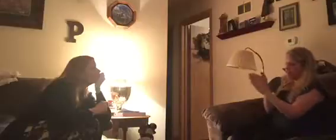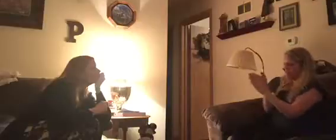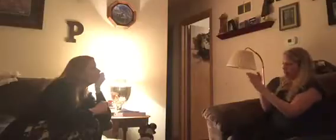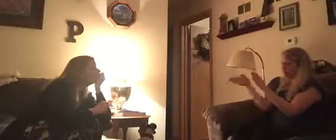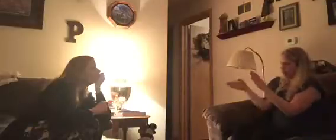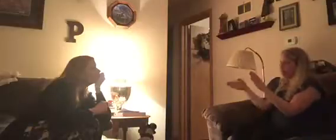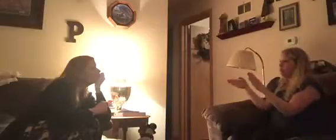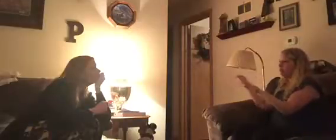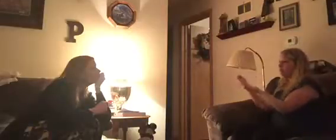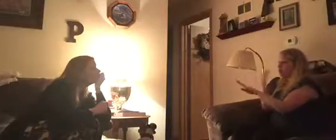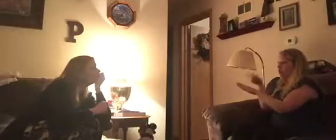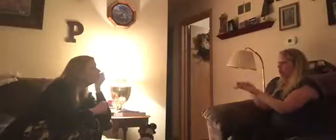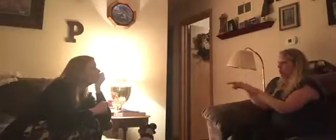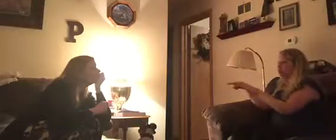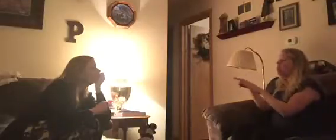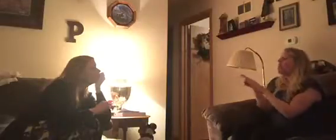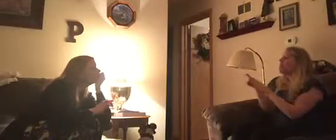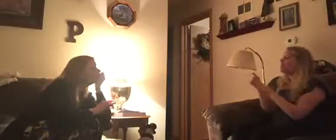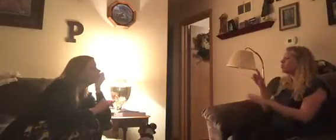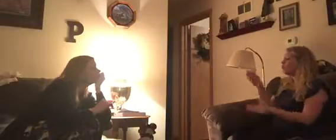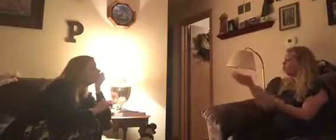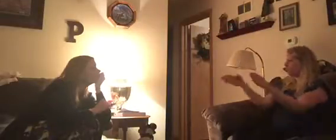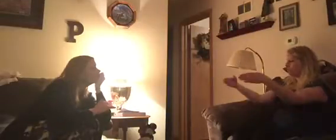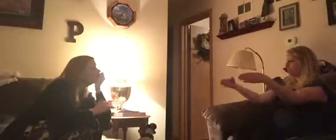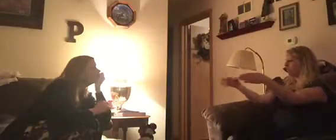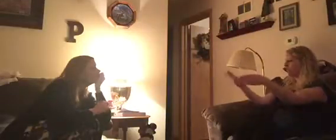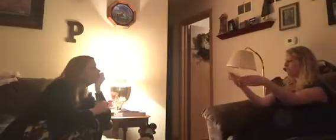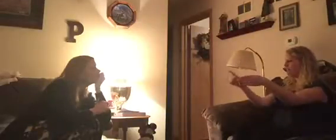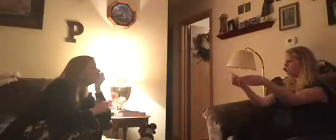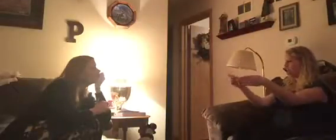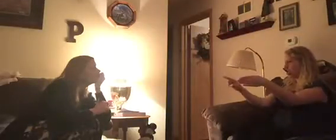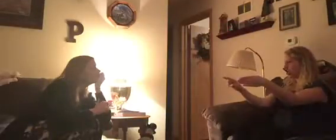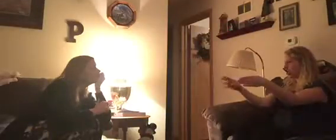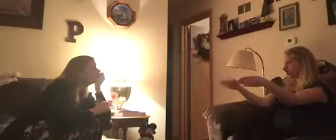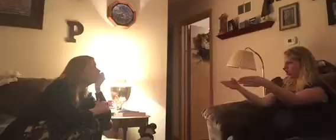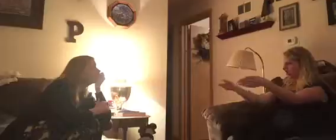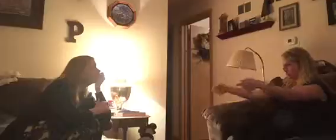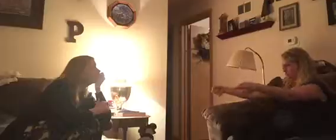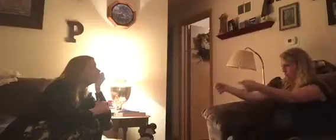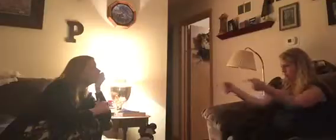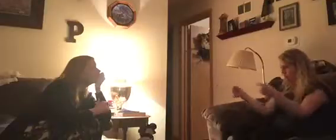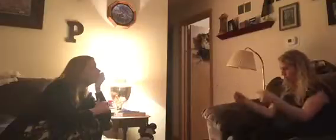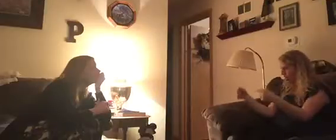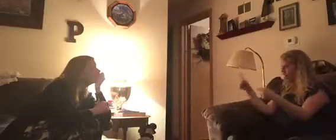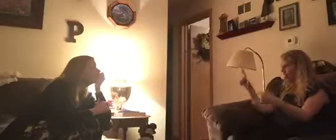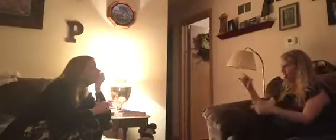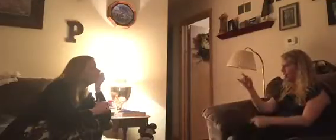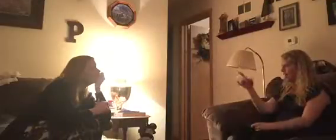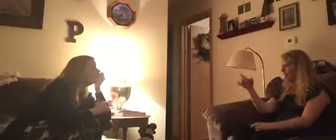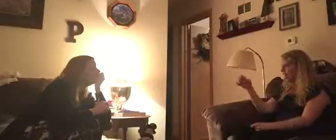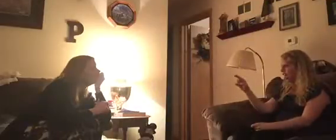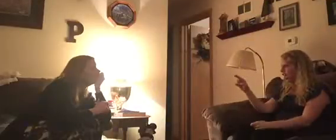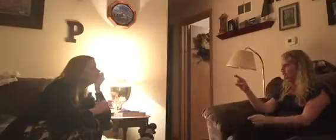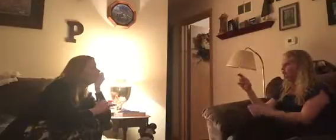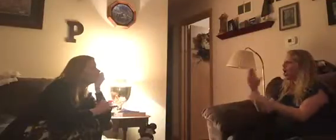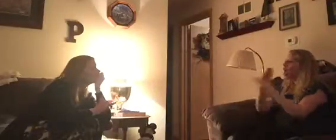on the fenders, underneath the fenders you have what's called a fender liner, which protects the fenders from rocks and